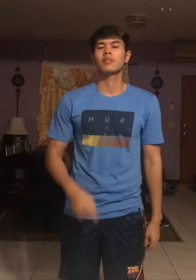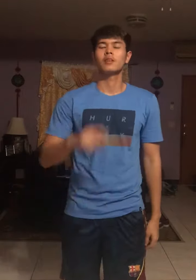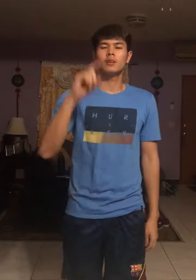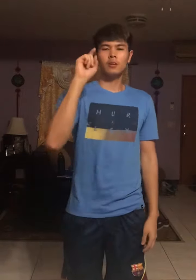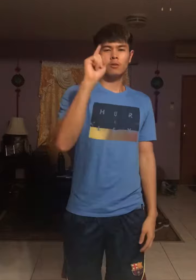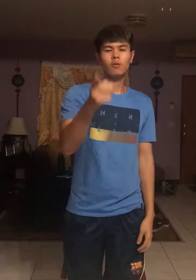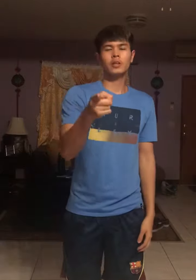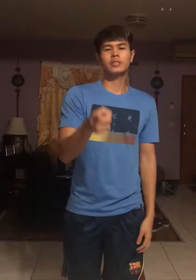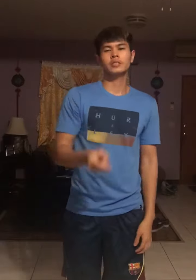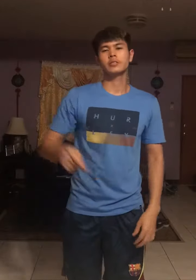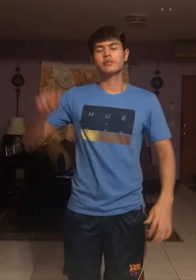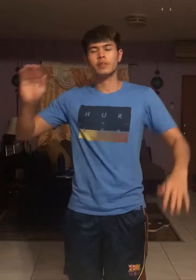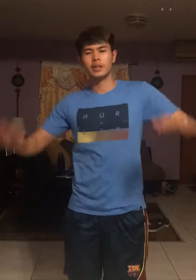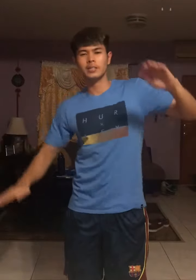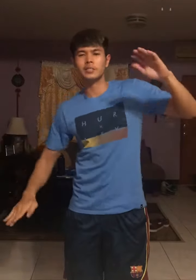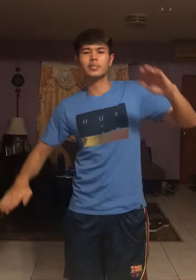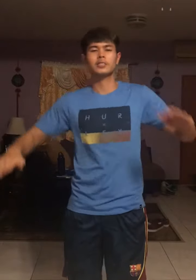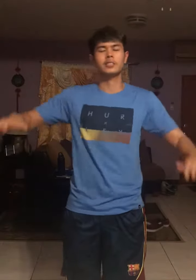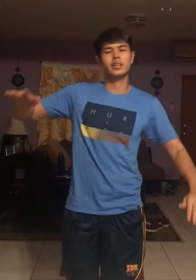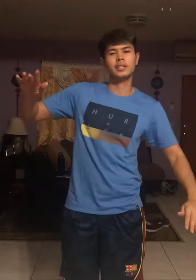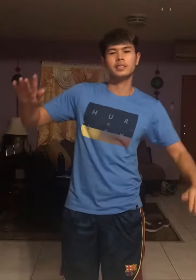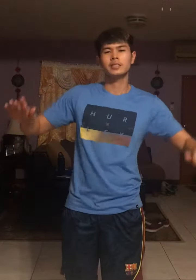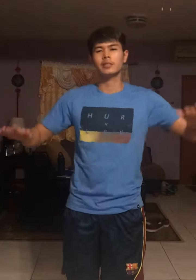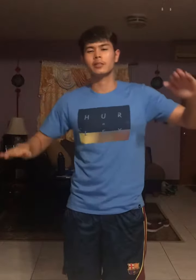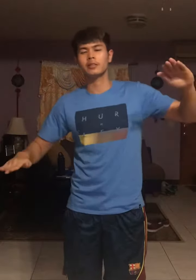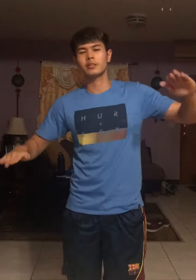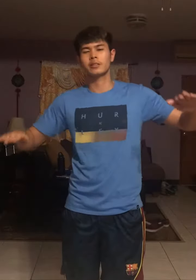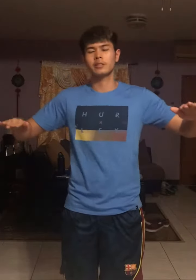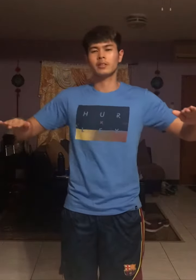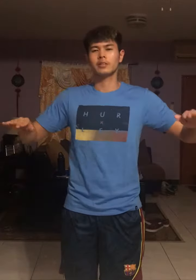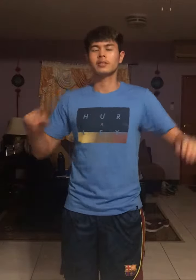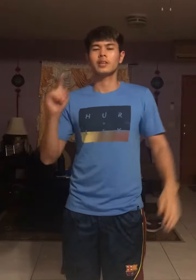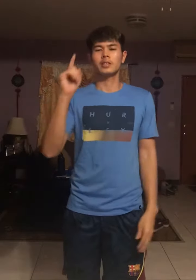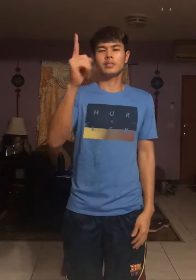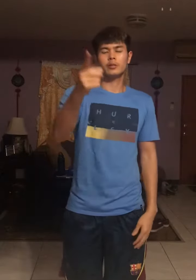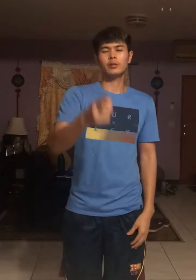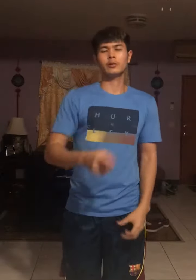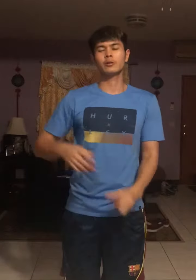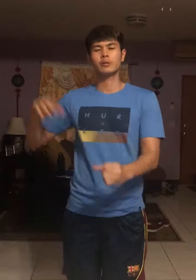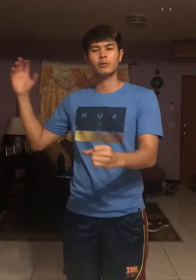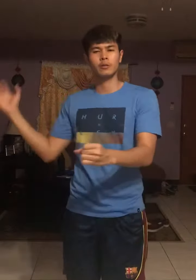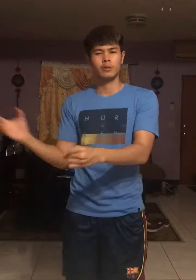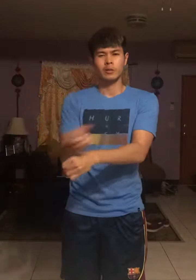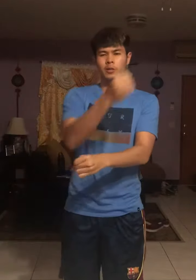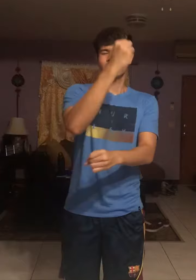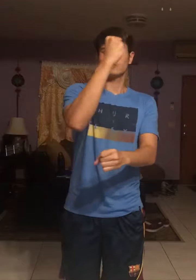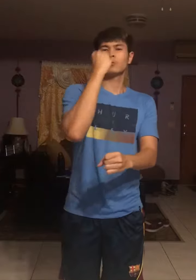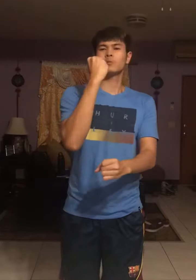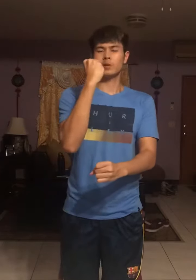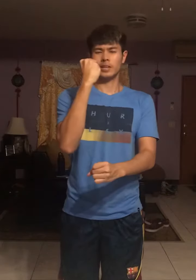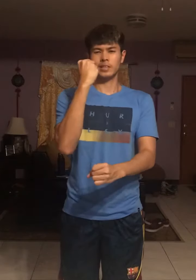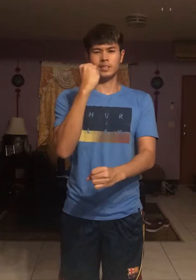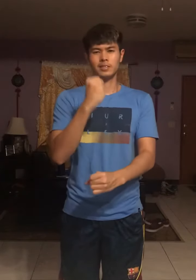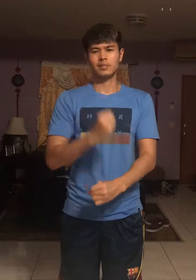Once you find your center, you are sure to win